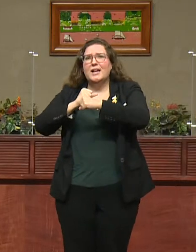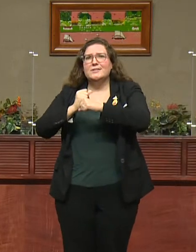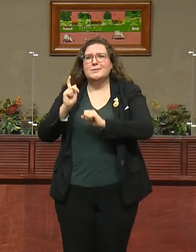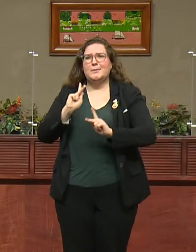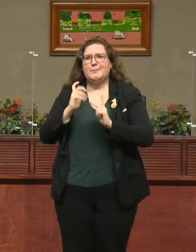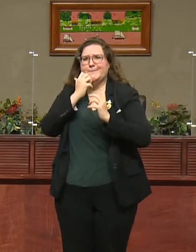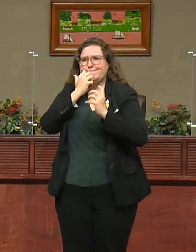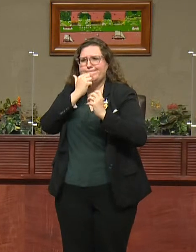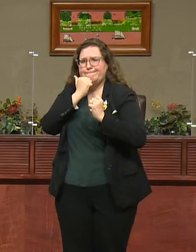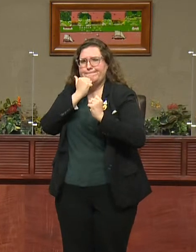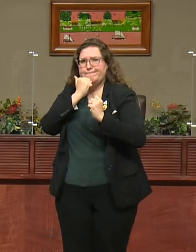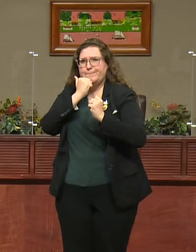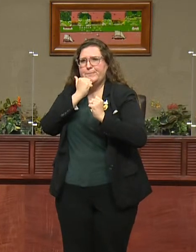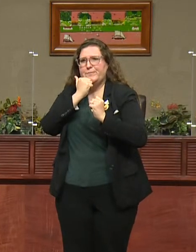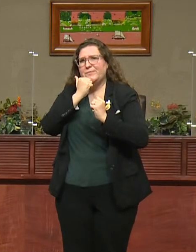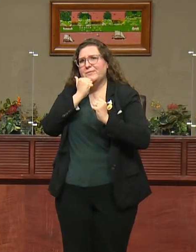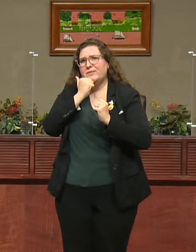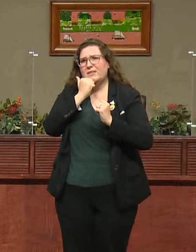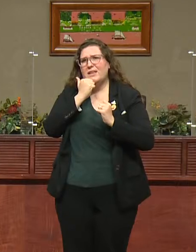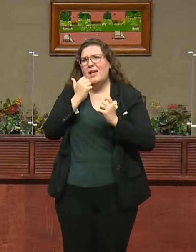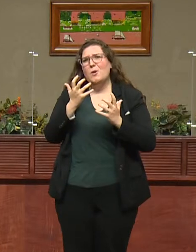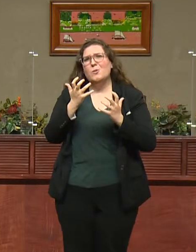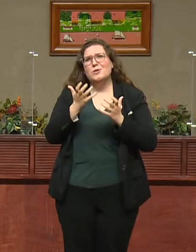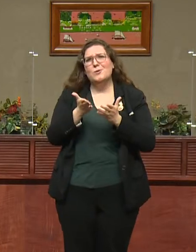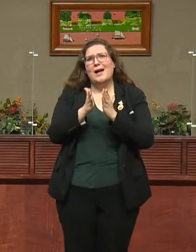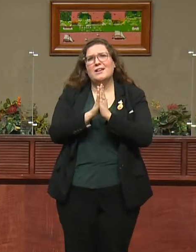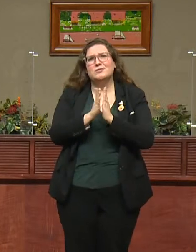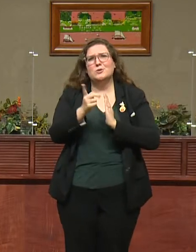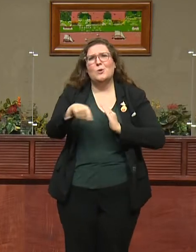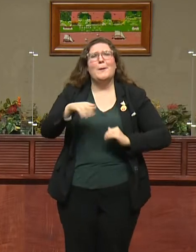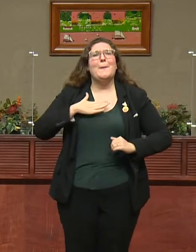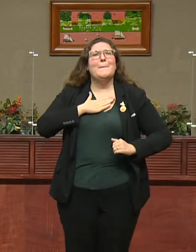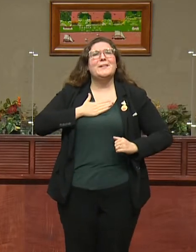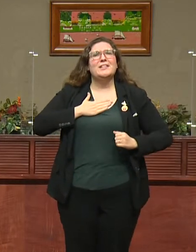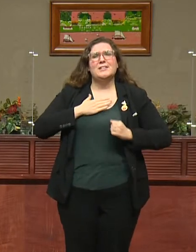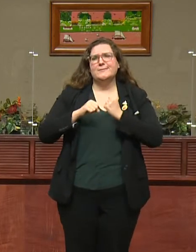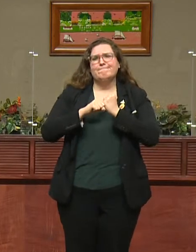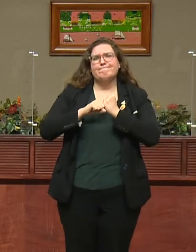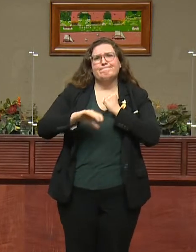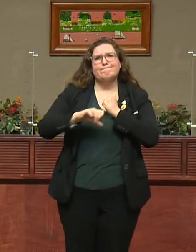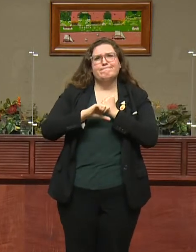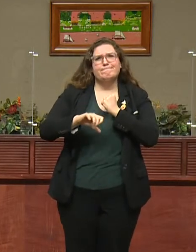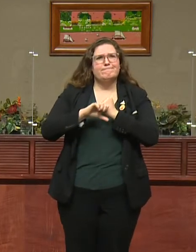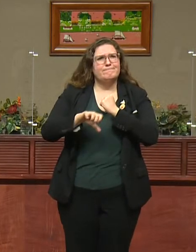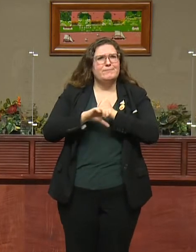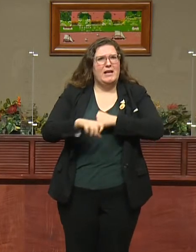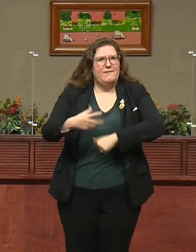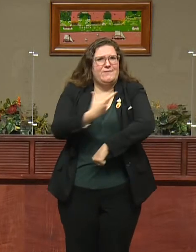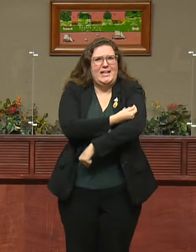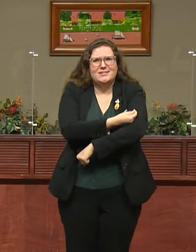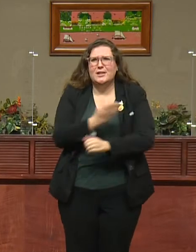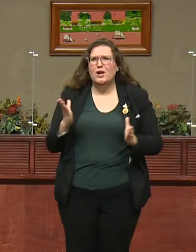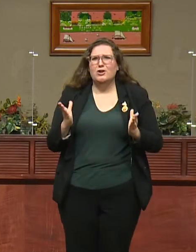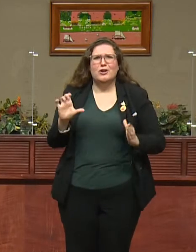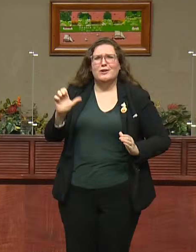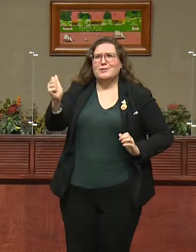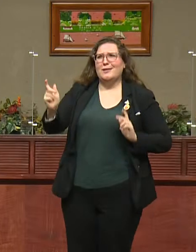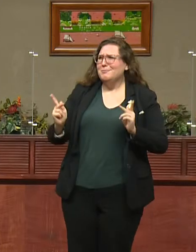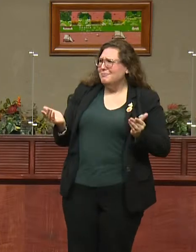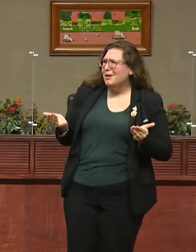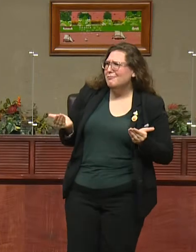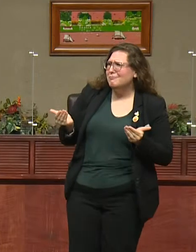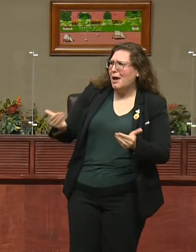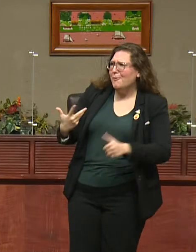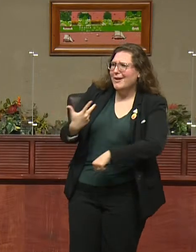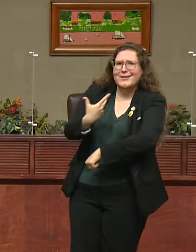value, that you love, I want to ask that you become advocates for our community and encourage family and friends to get vaccinated as soon